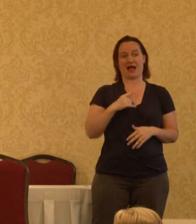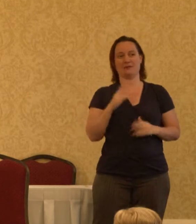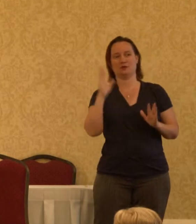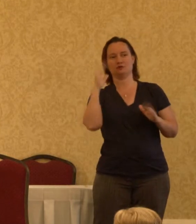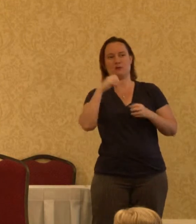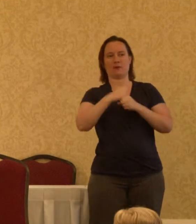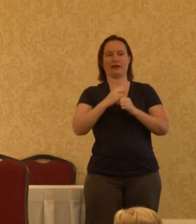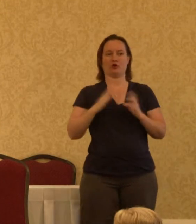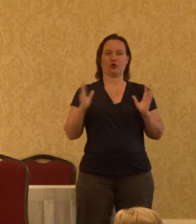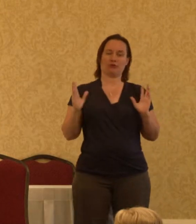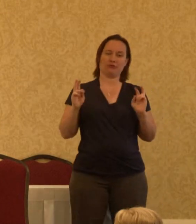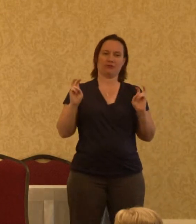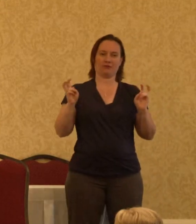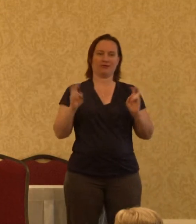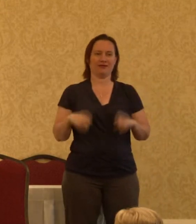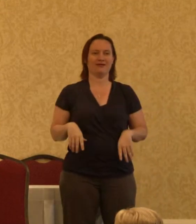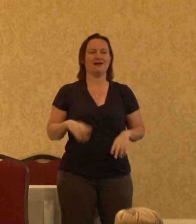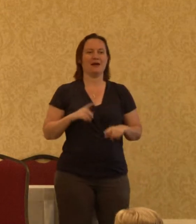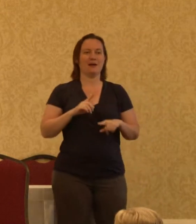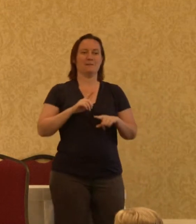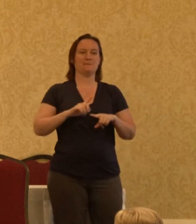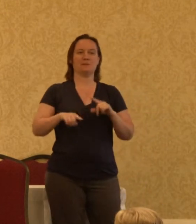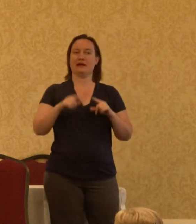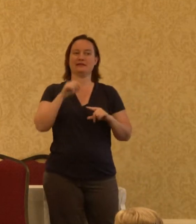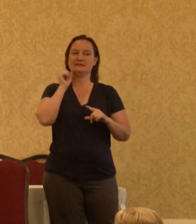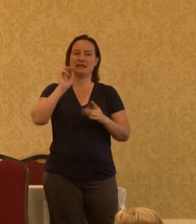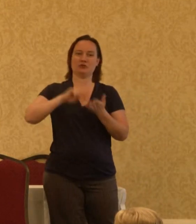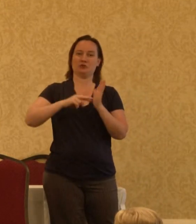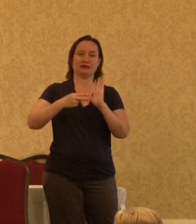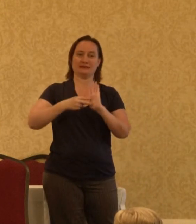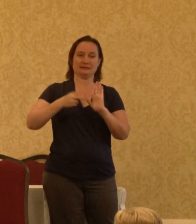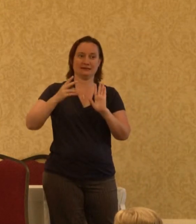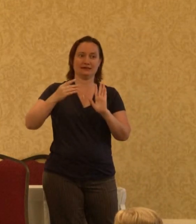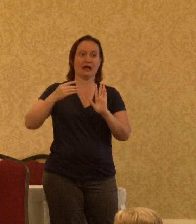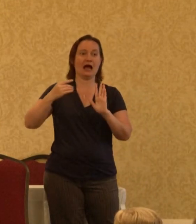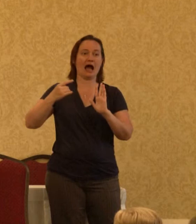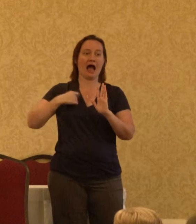was not how this started out. It was just asking questions.